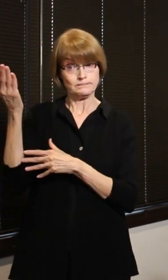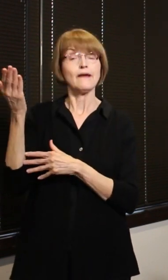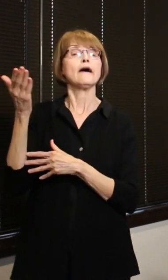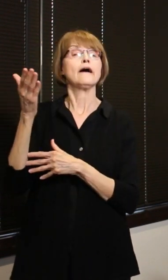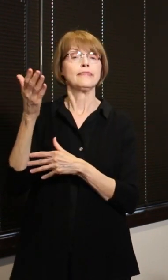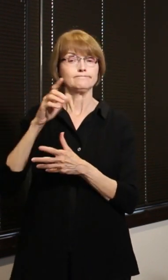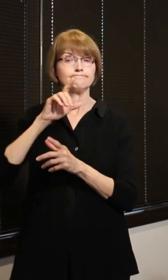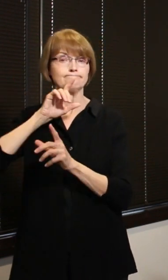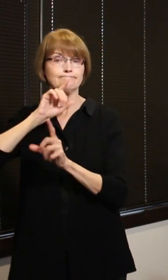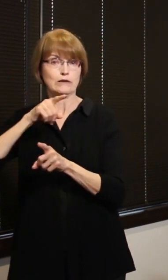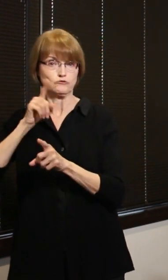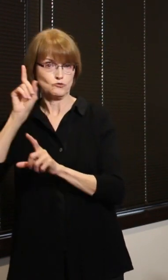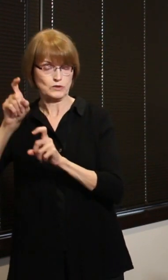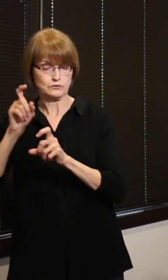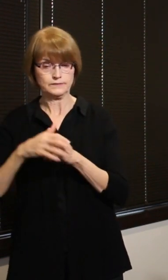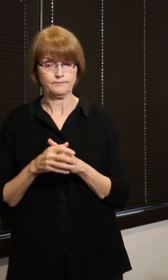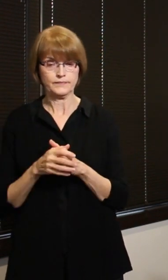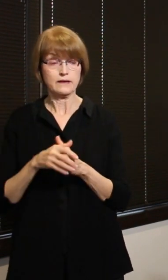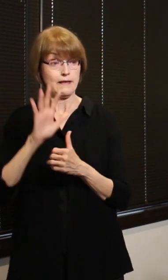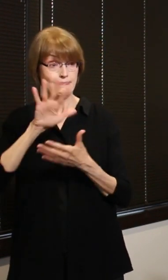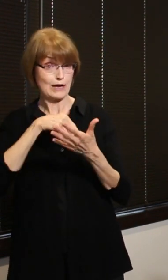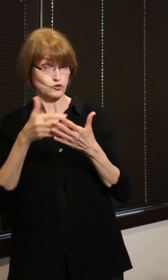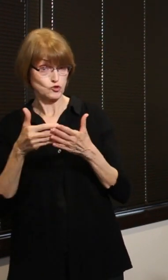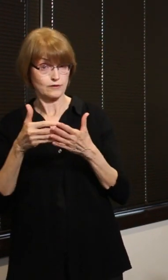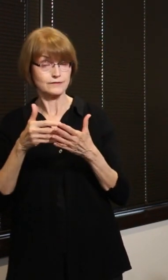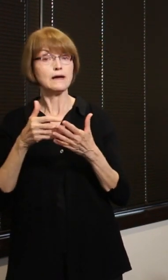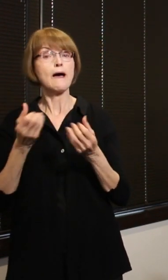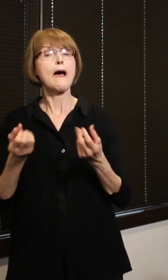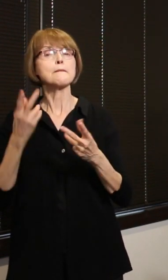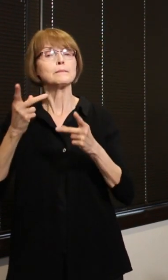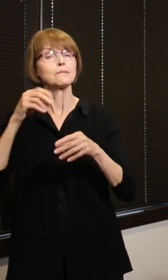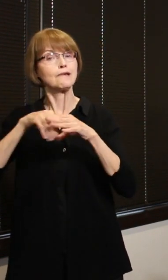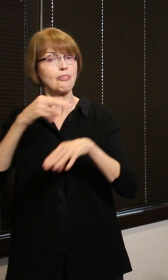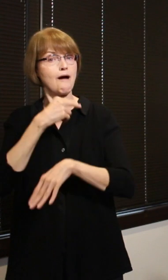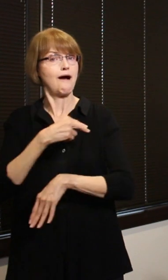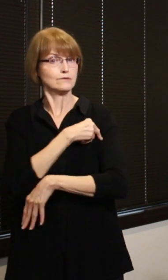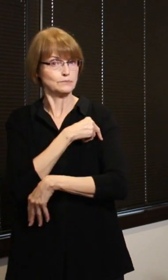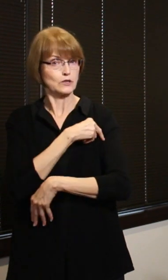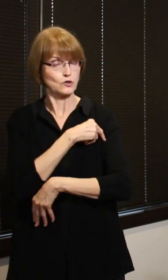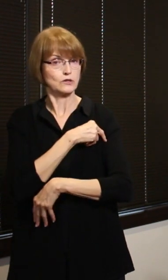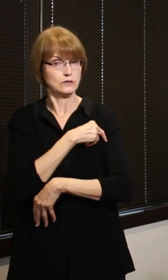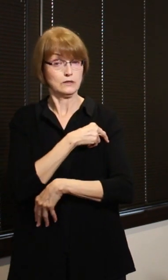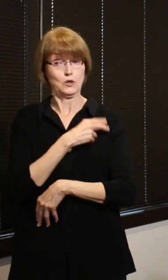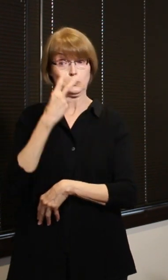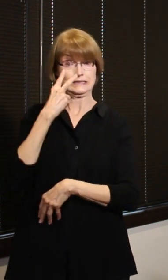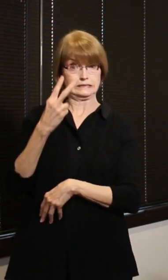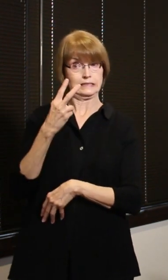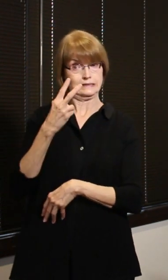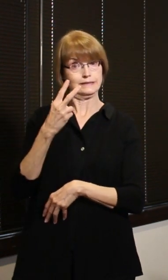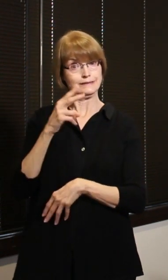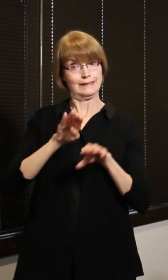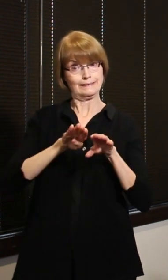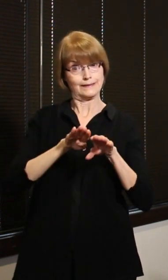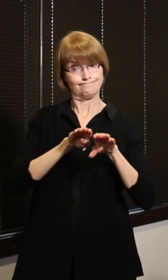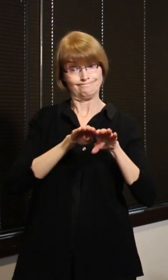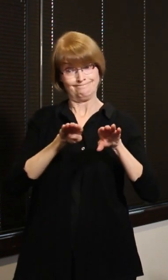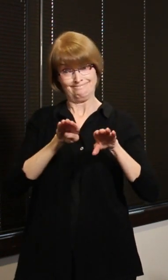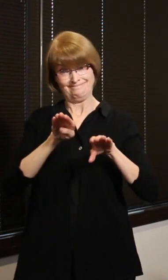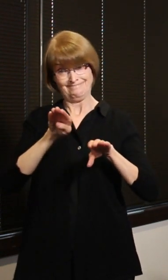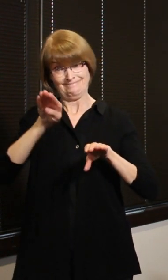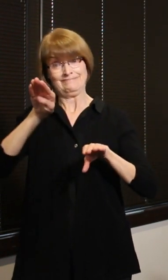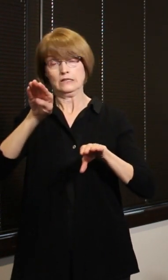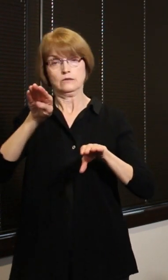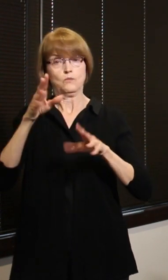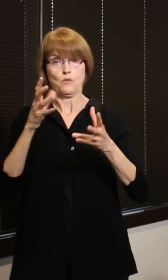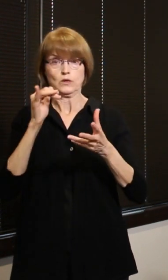here's a chart showing our hospital admissions data, and we're continuing to see that curve bend upward, which is not what we